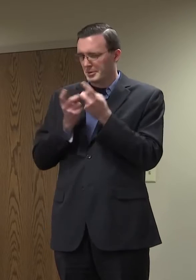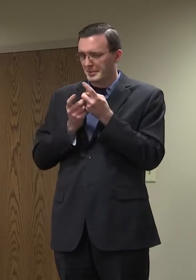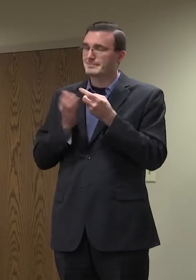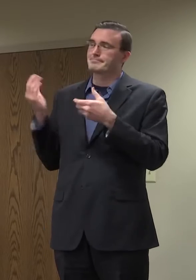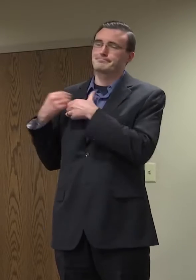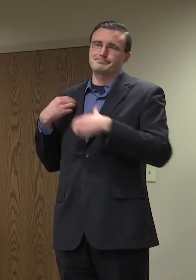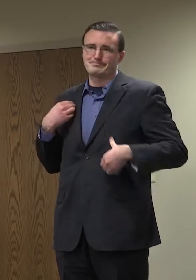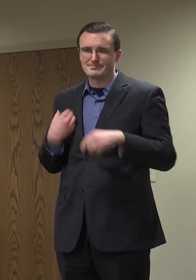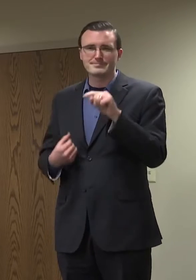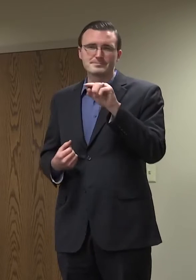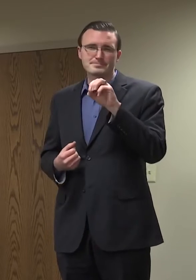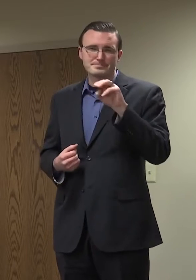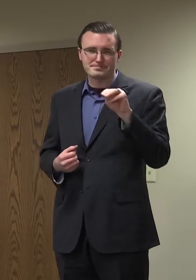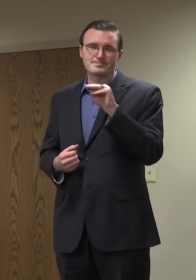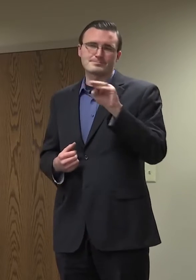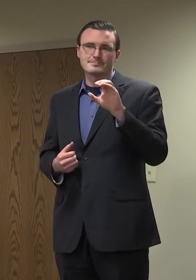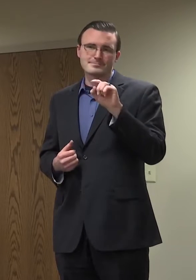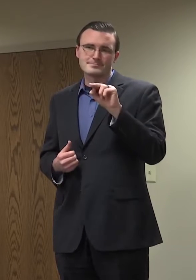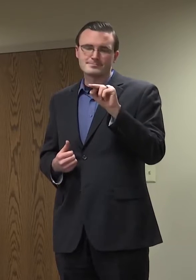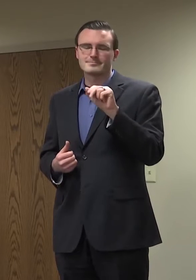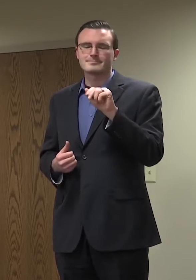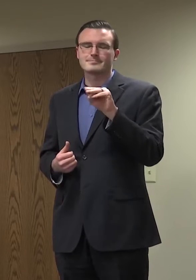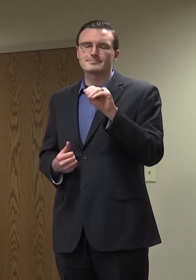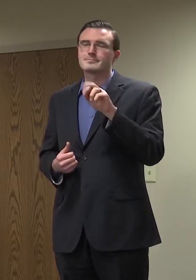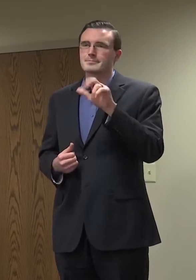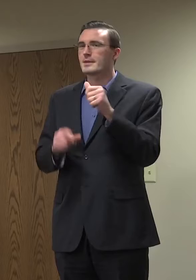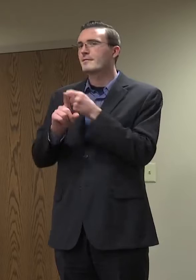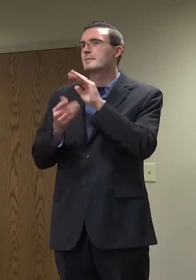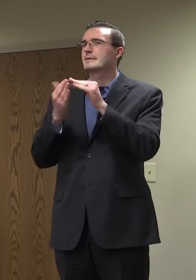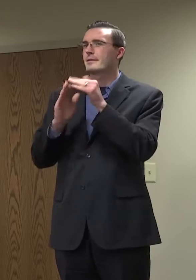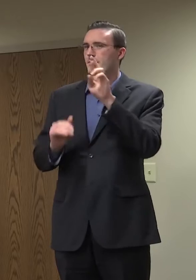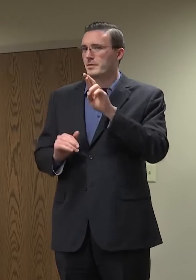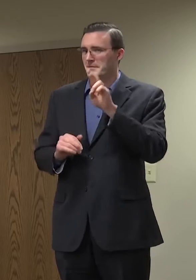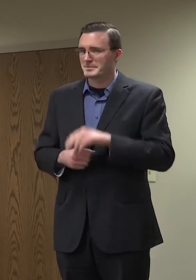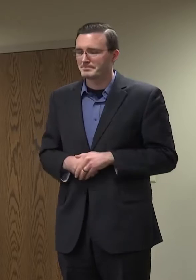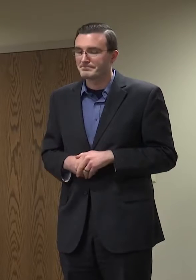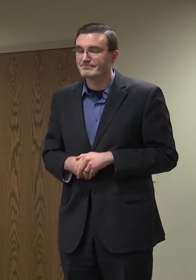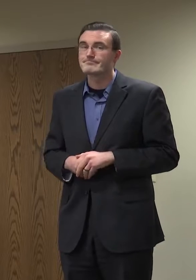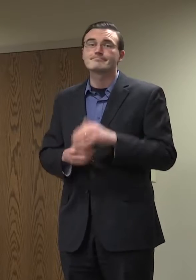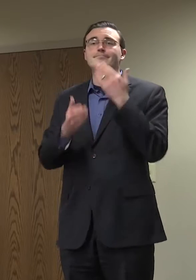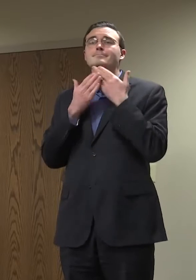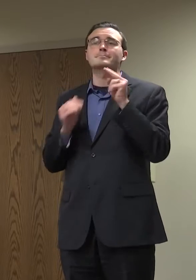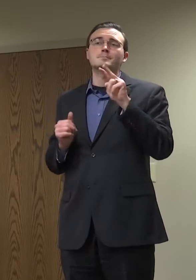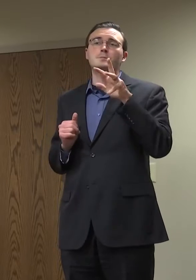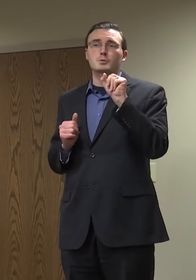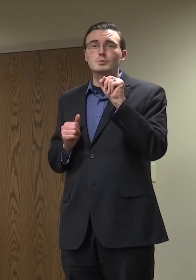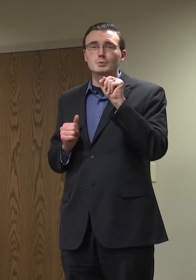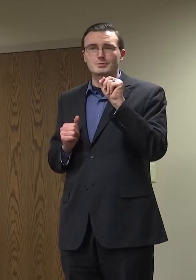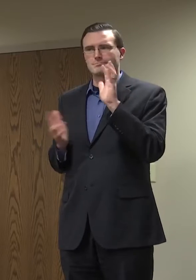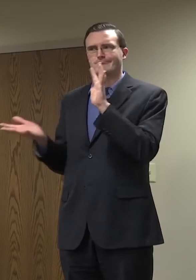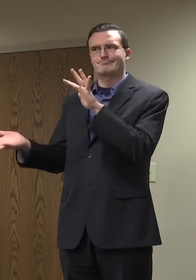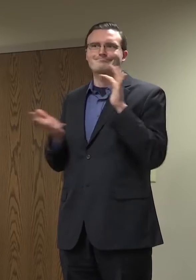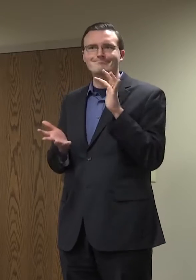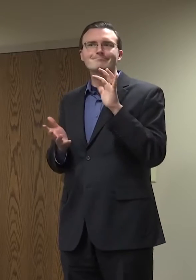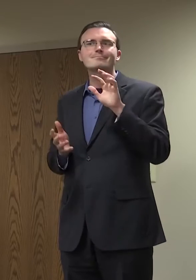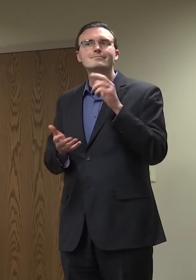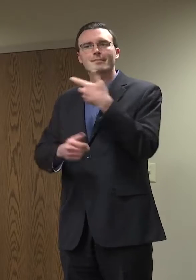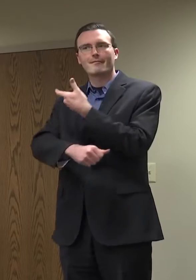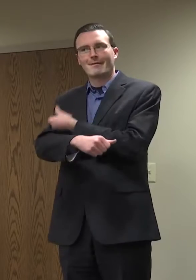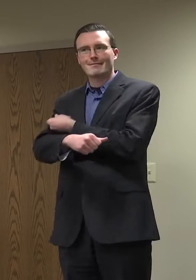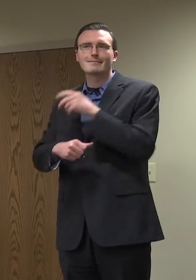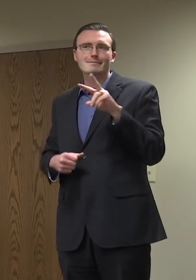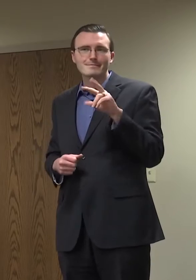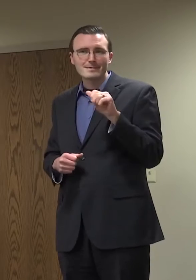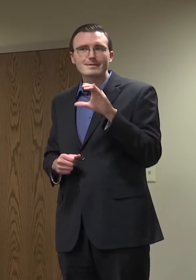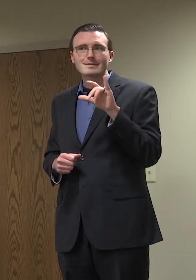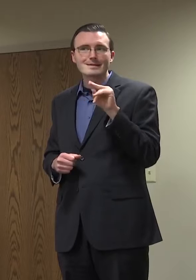of Rockford. So we have good news to report today. Yes, vaccine has been received in the region. Our